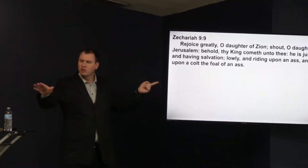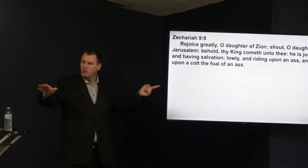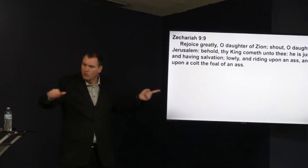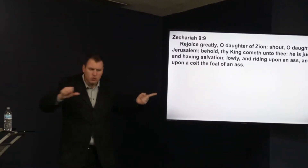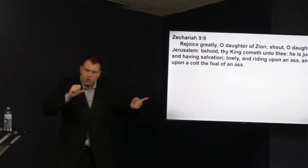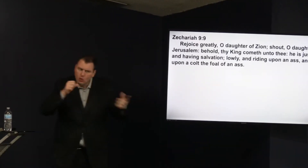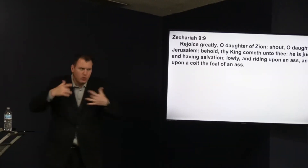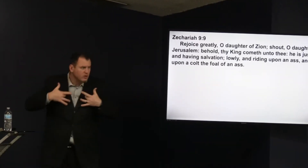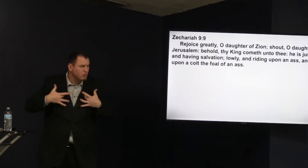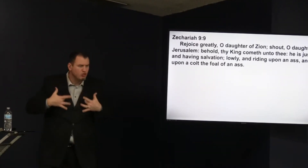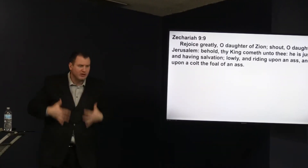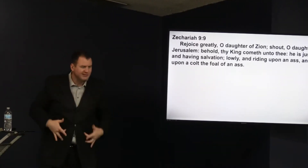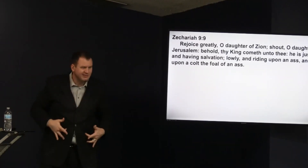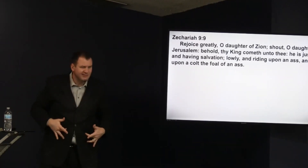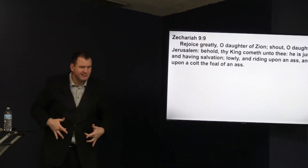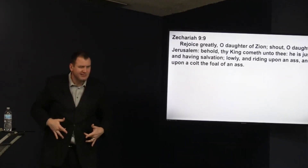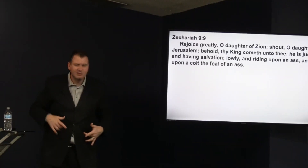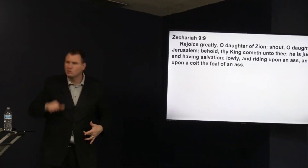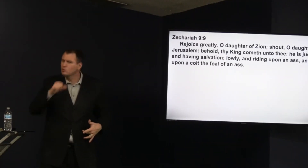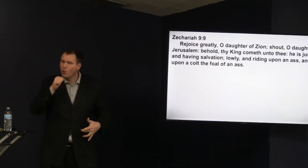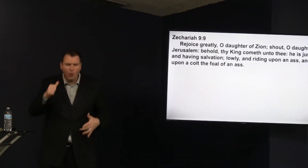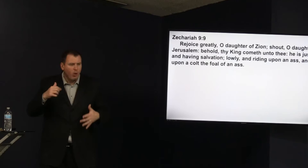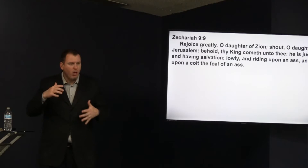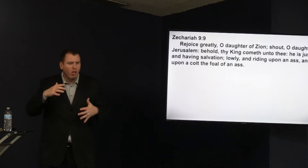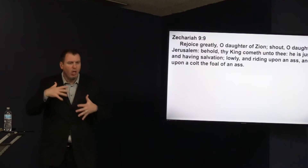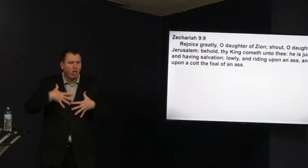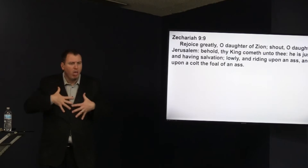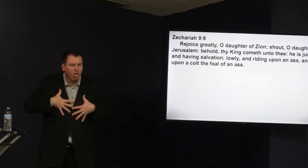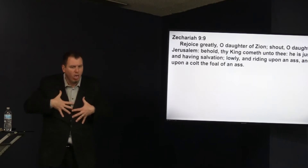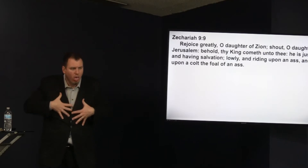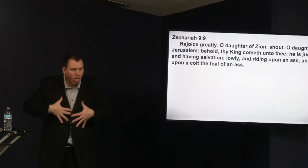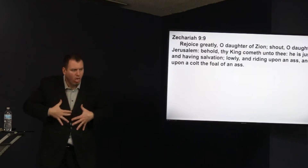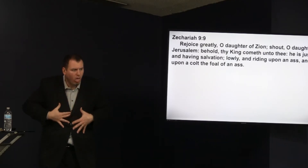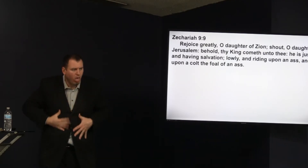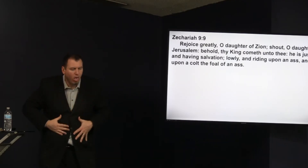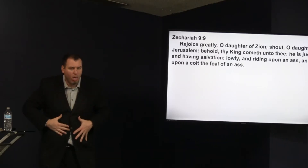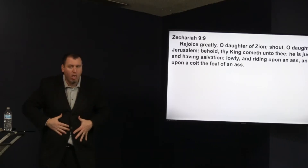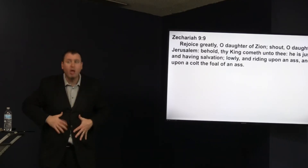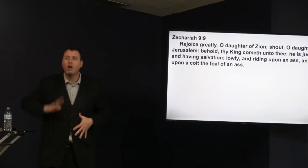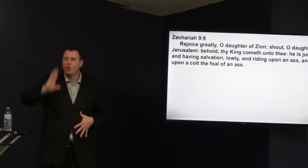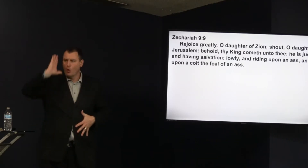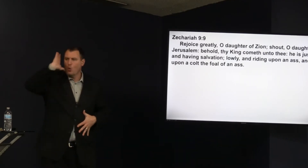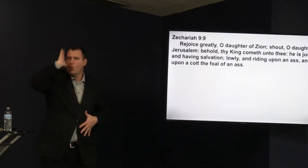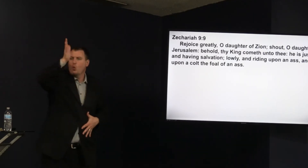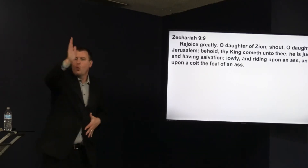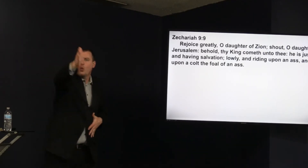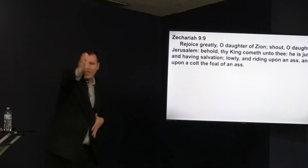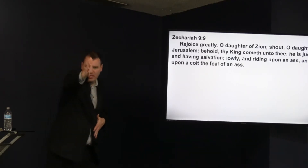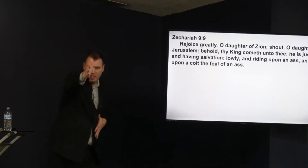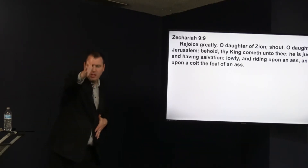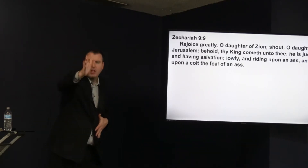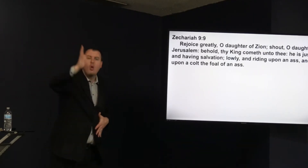this was written after David. He's saying, okay, don't be depressed. Don't be